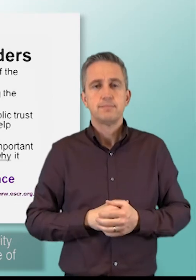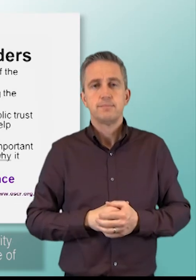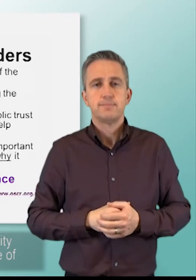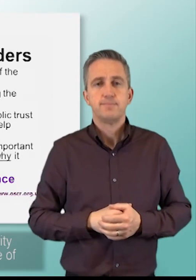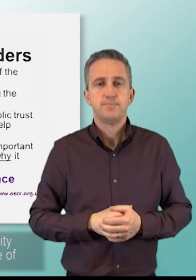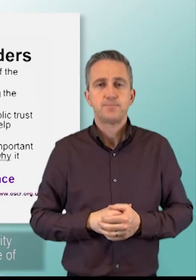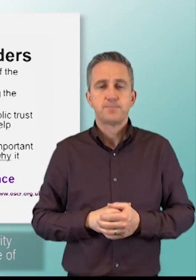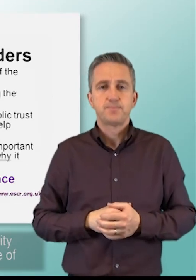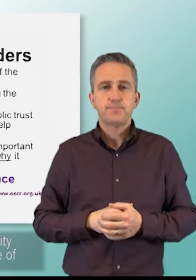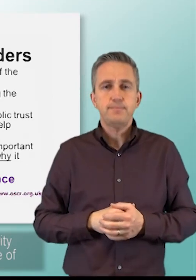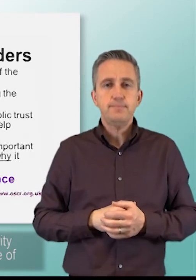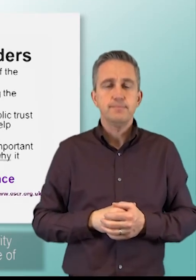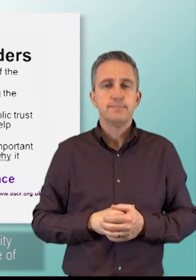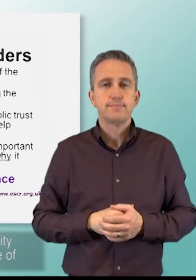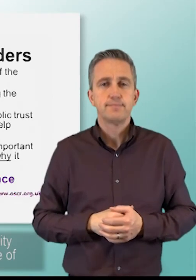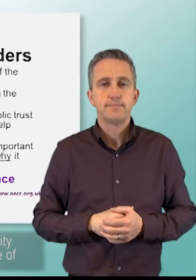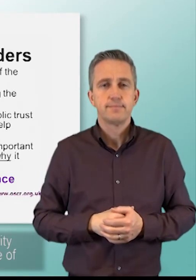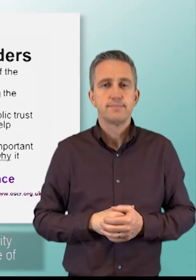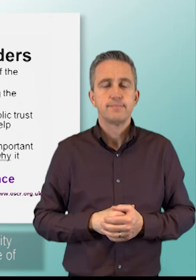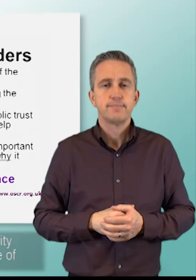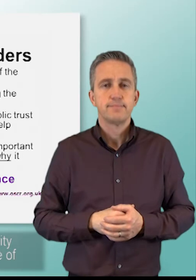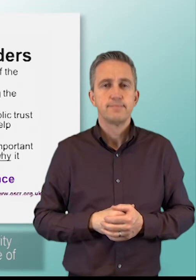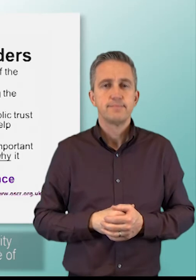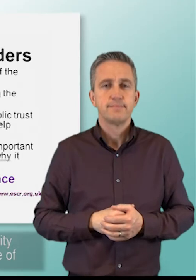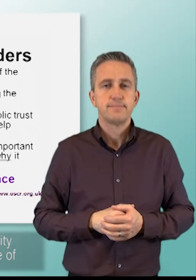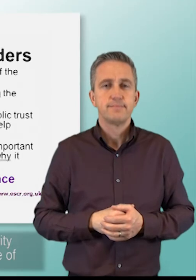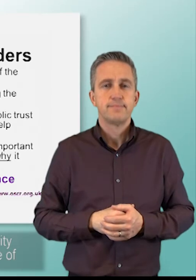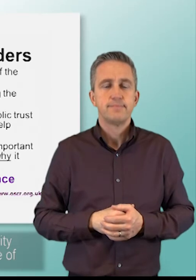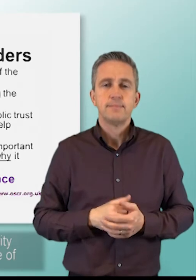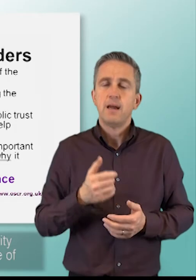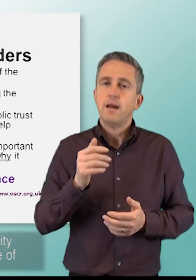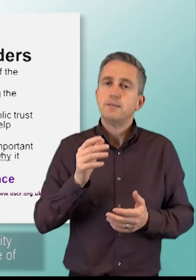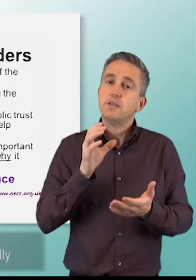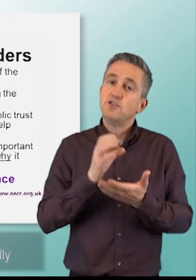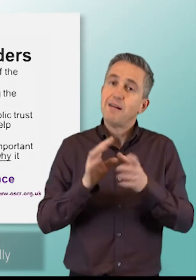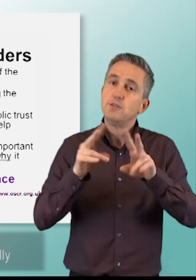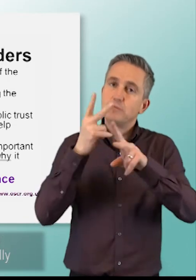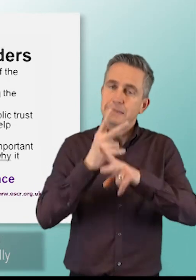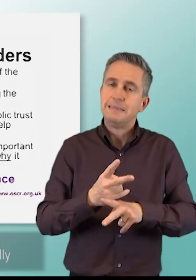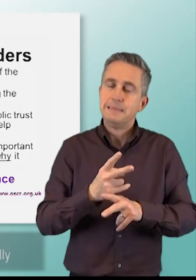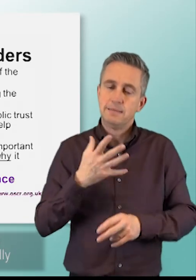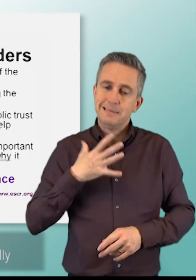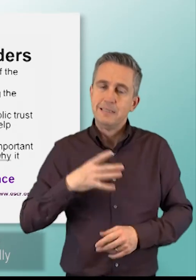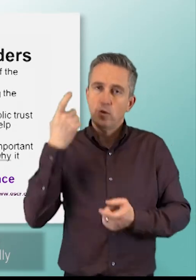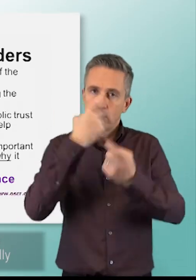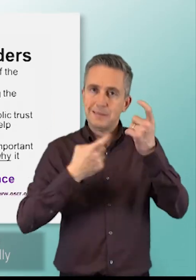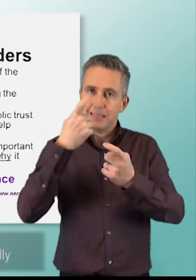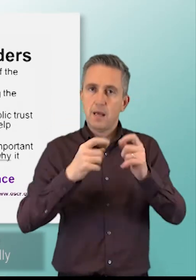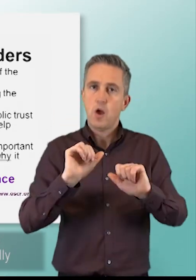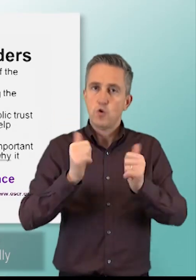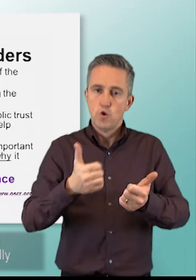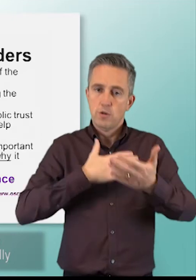And lastly, I would say that it's really easy for charity trustees to sometimes lose sight of the importance of good governance in their